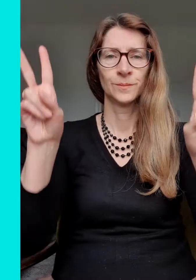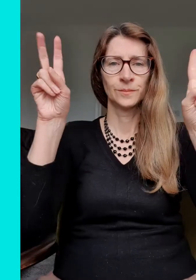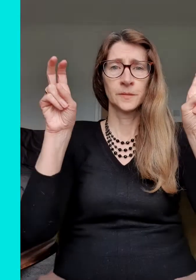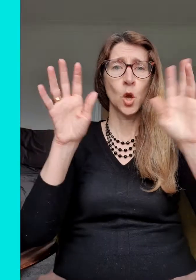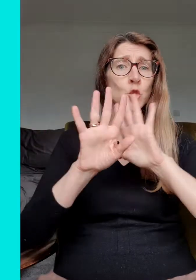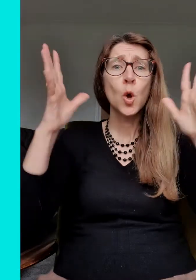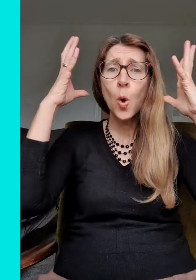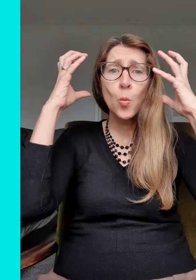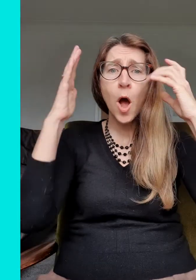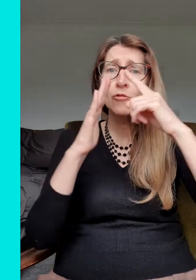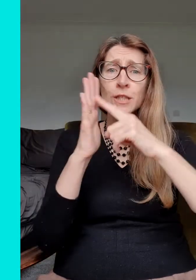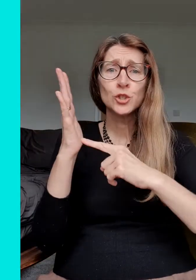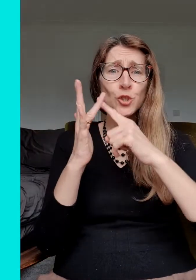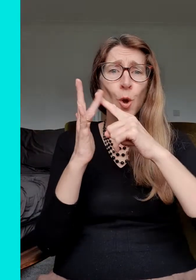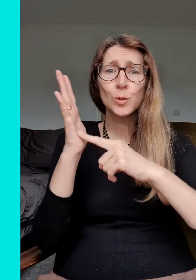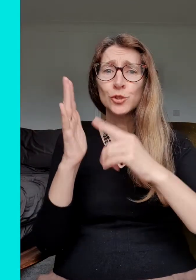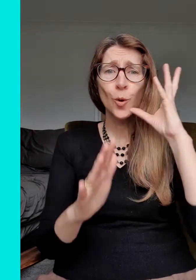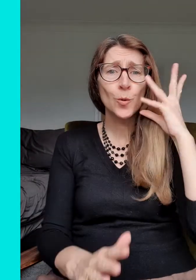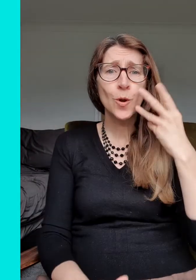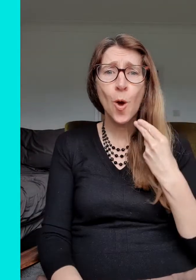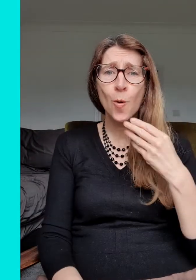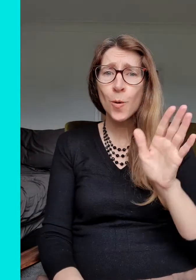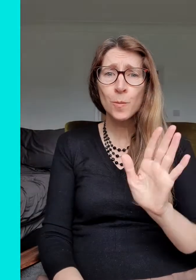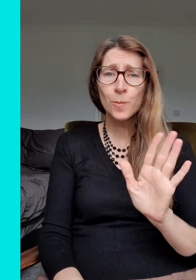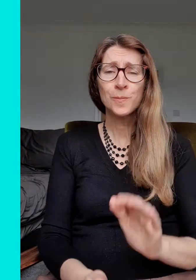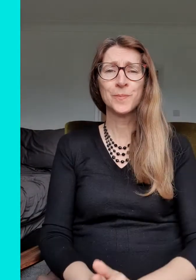Don't worry, JoJo Gnome.